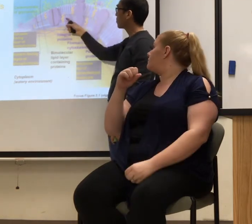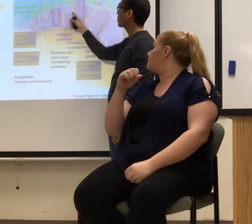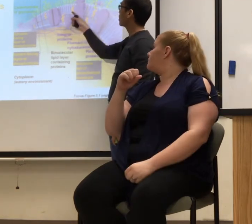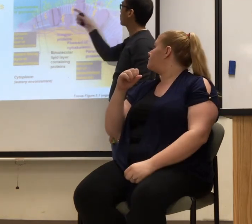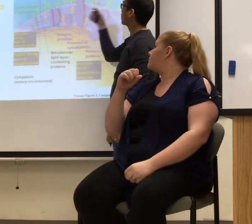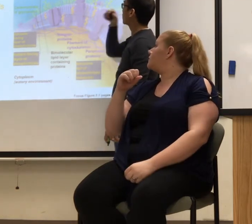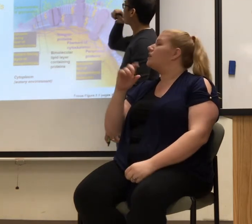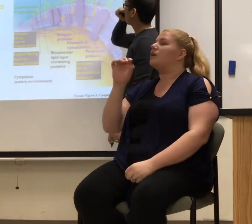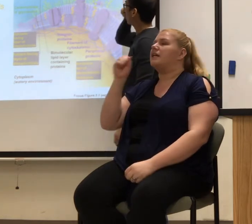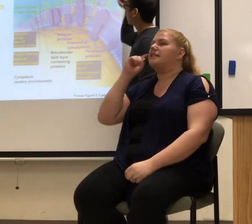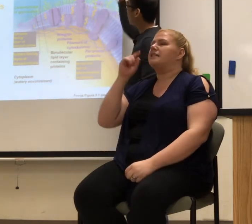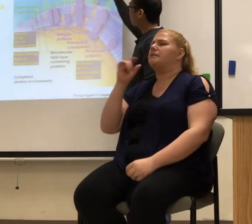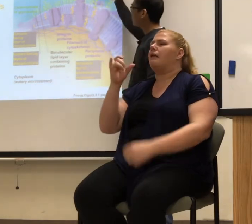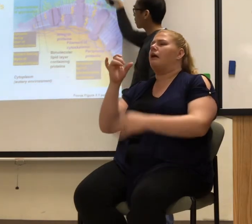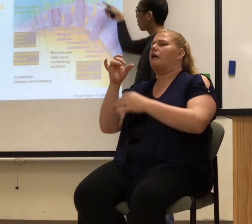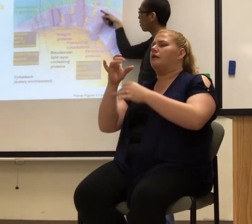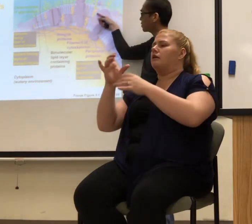molecules there.